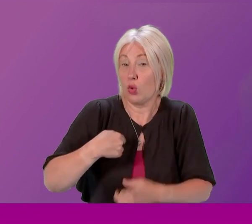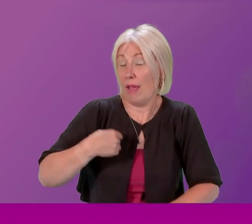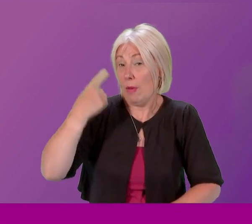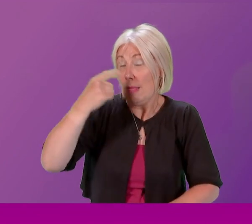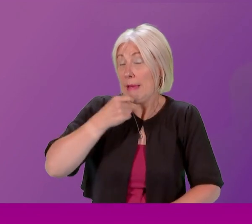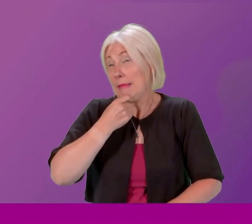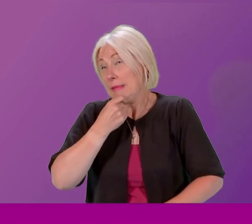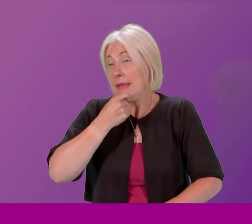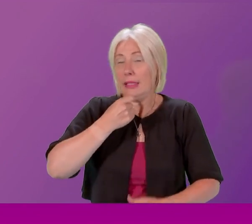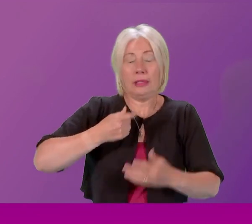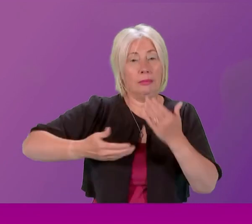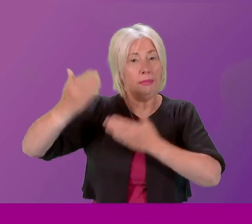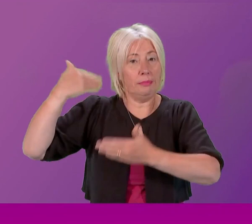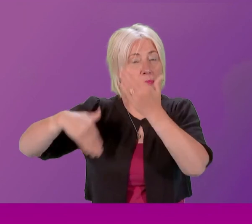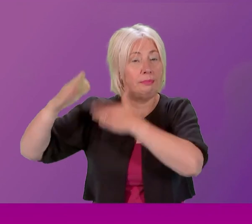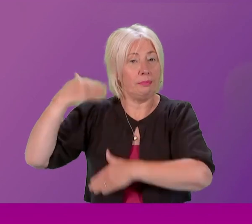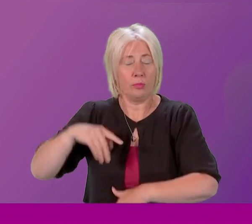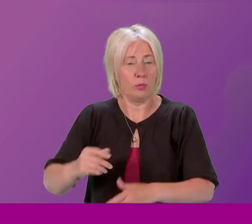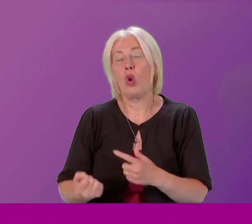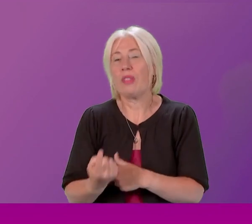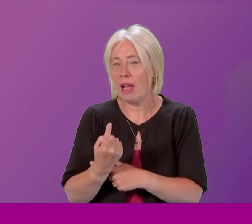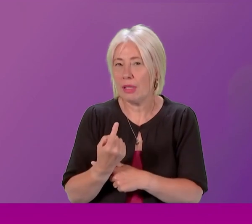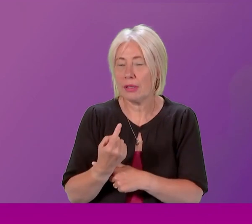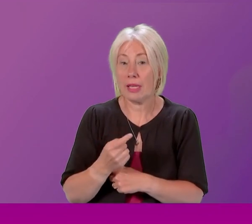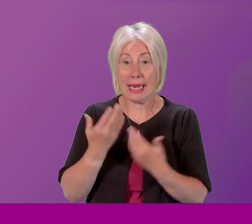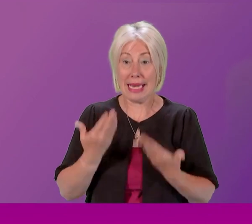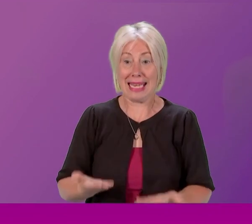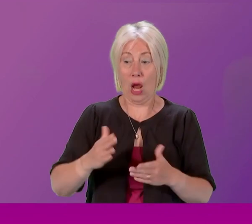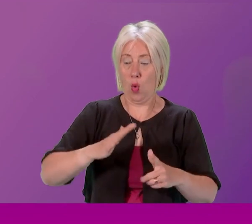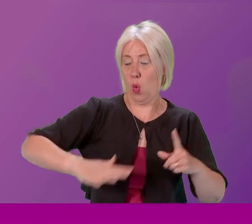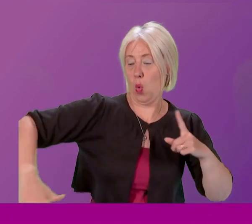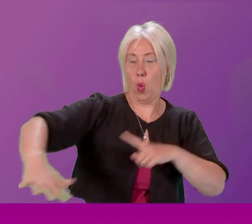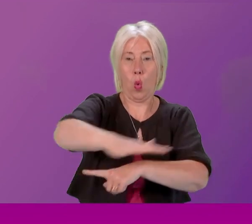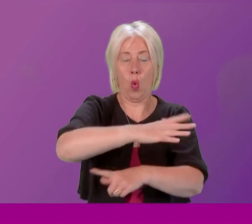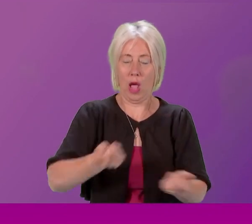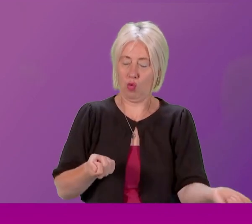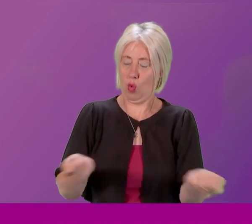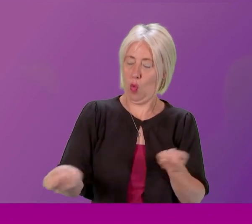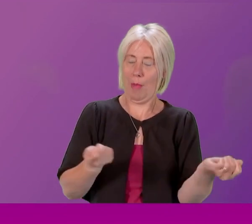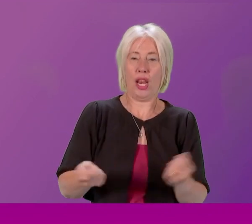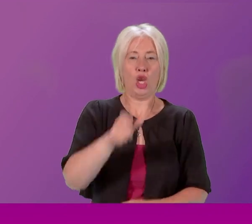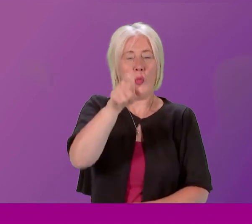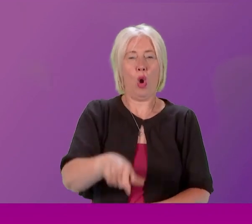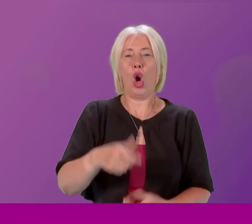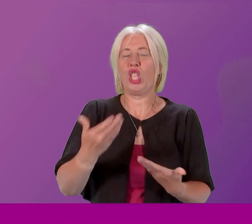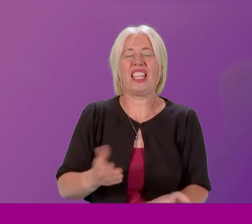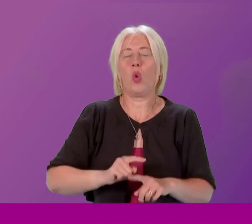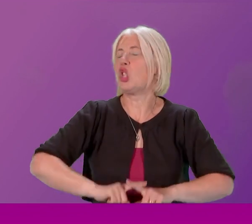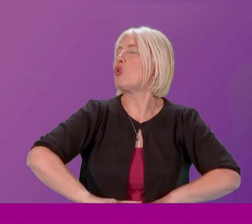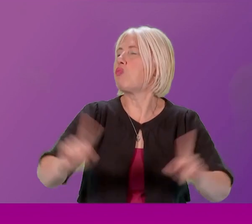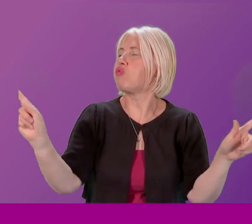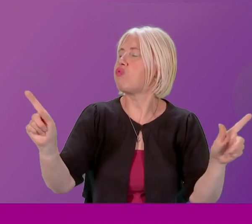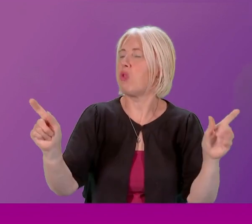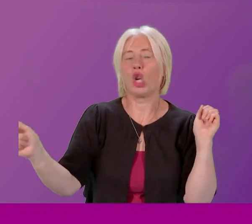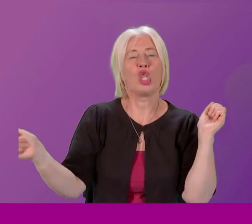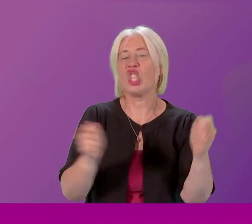think historically about these things as well. Now, the whole landscape of managing somebody has changed,